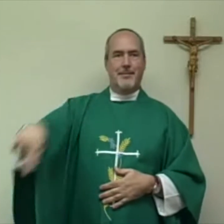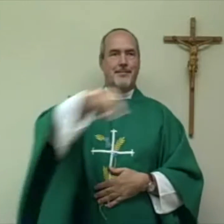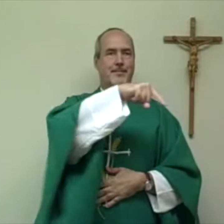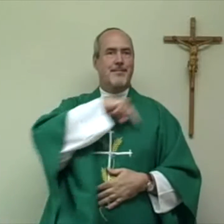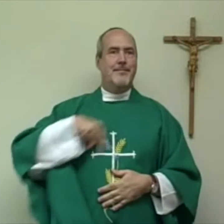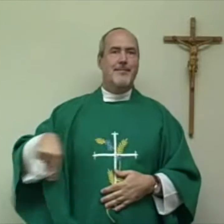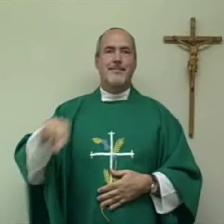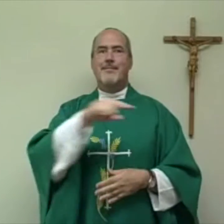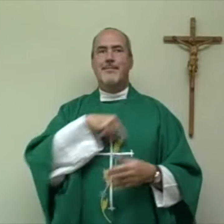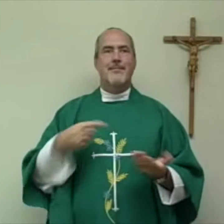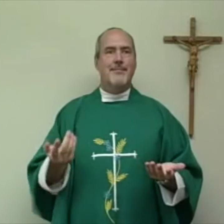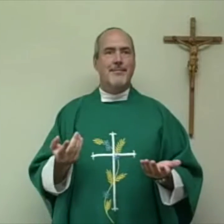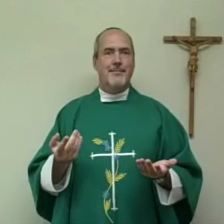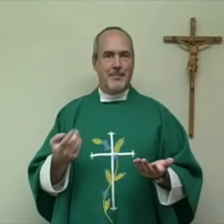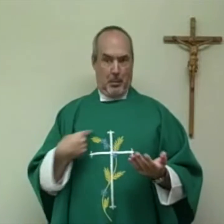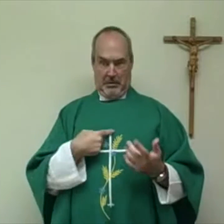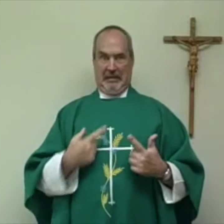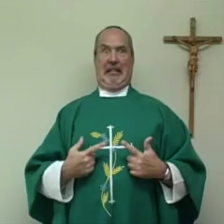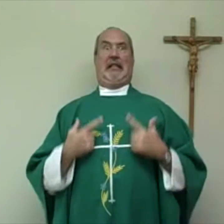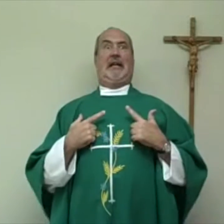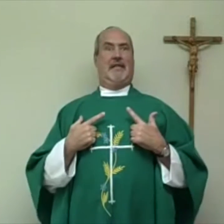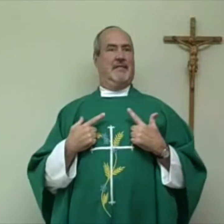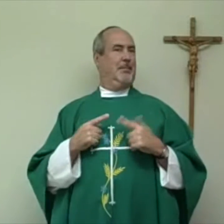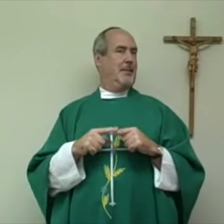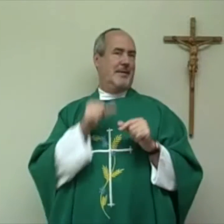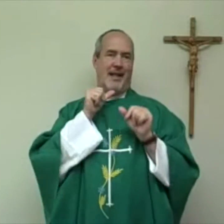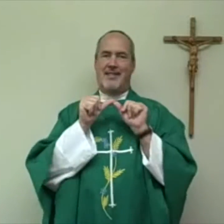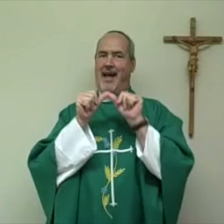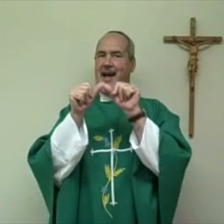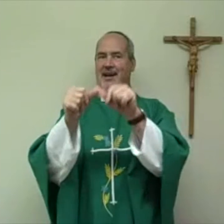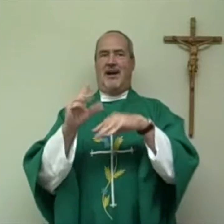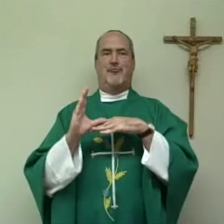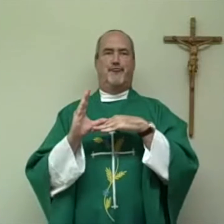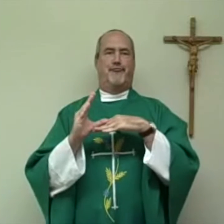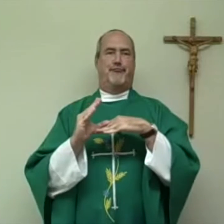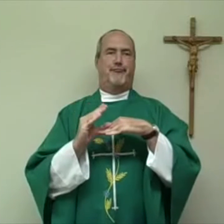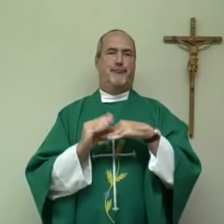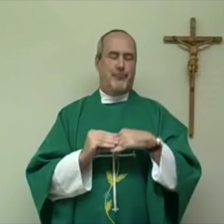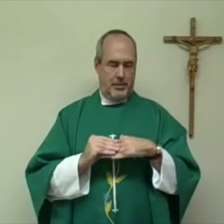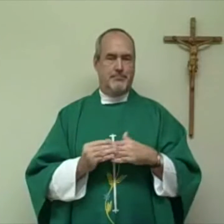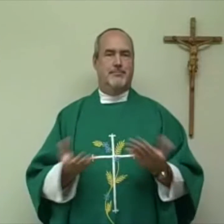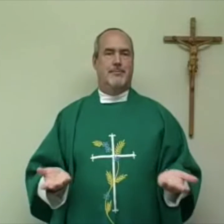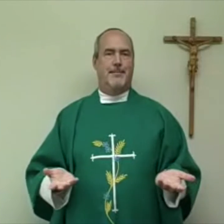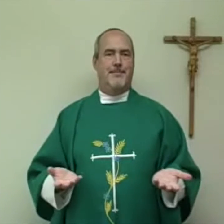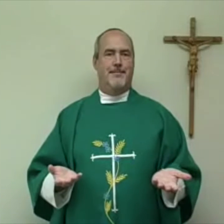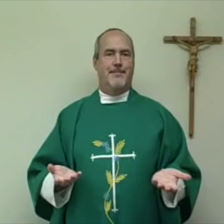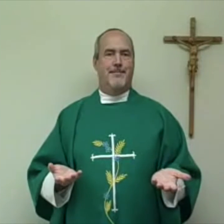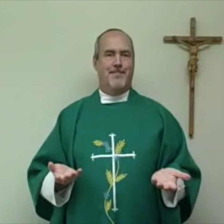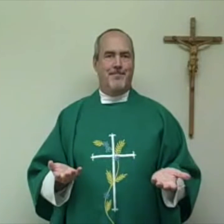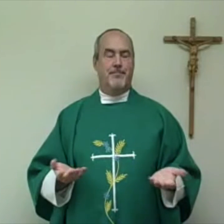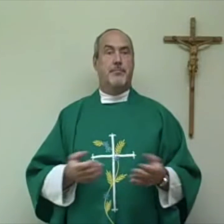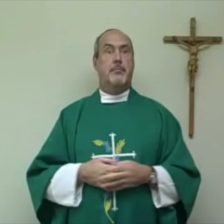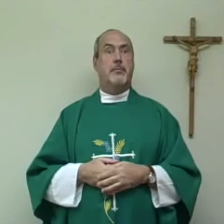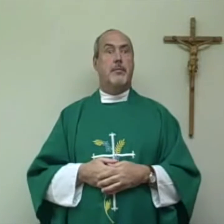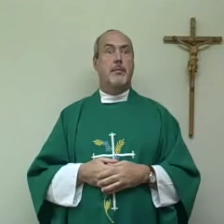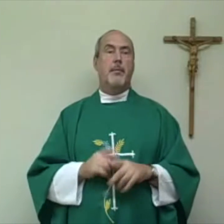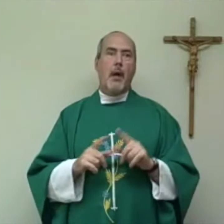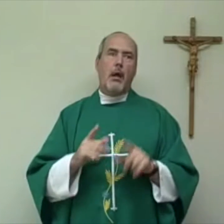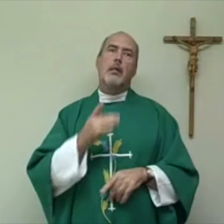proverbial battery ran out and then they died. And it's the same with us. We can't continue to live forever. Our batteries will eventually